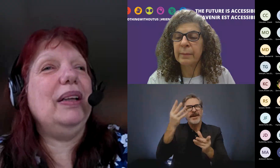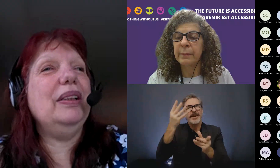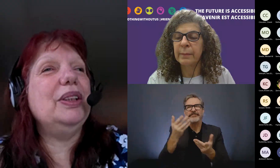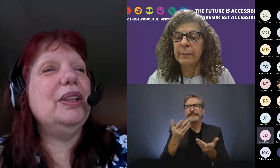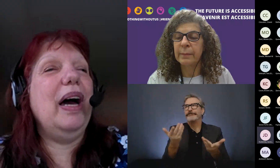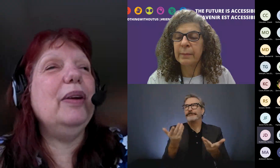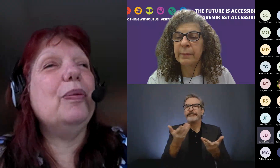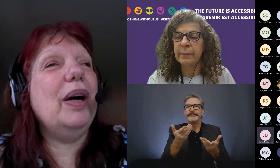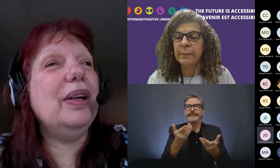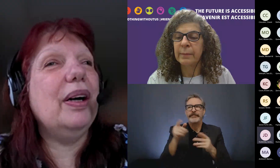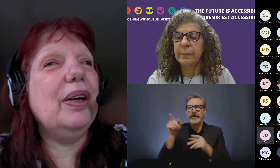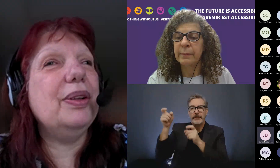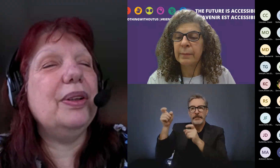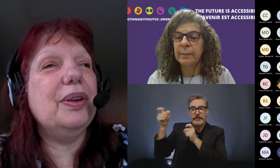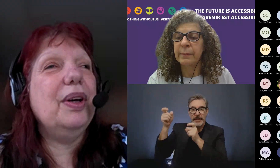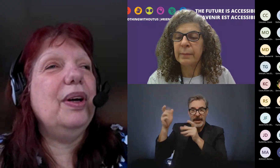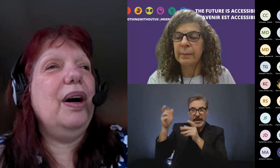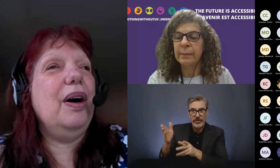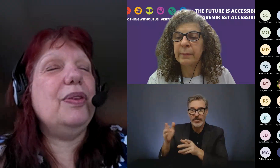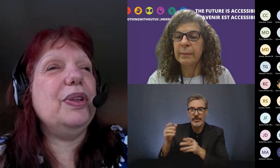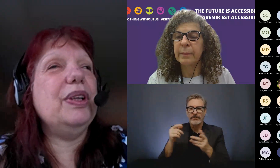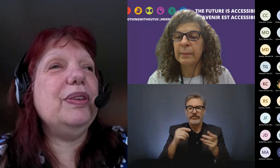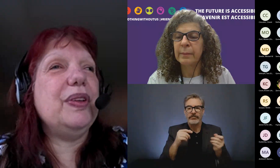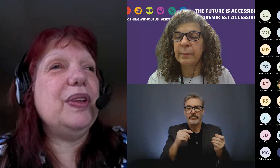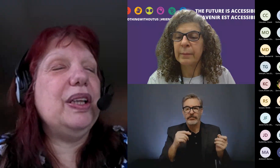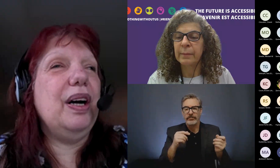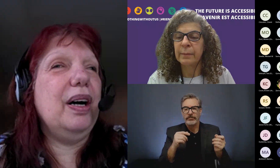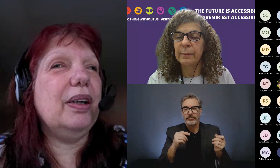their manager? And what are the